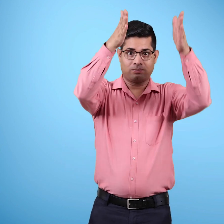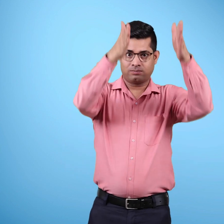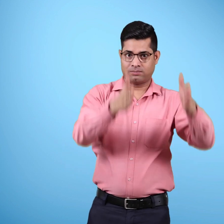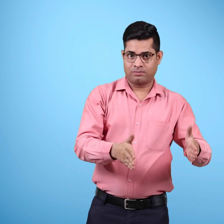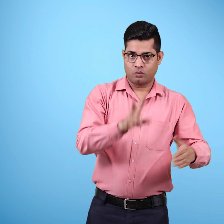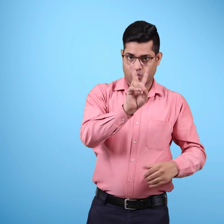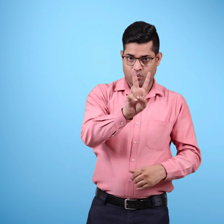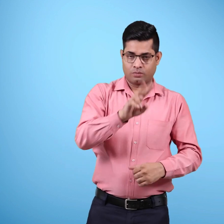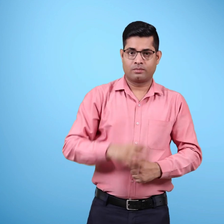column 2 stem,